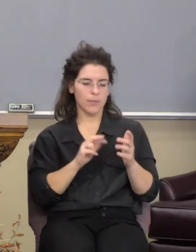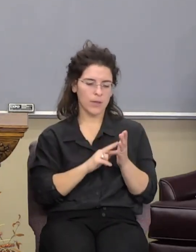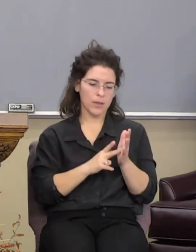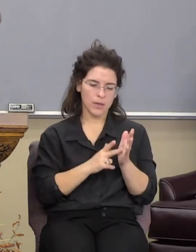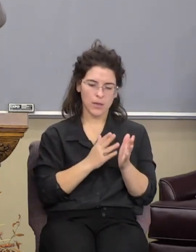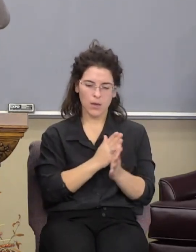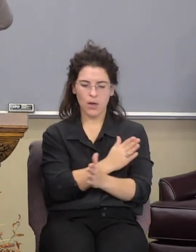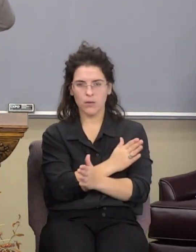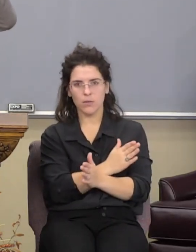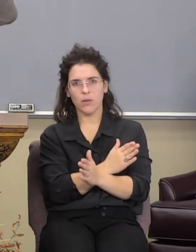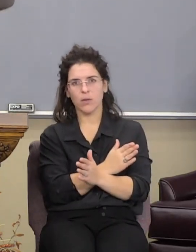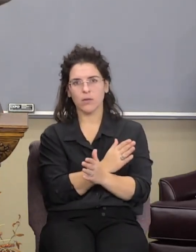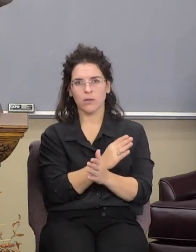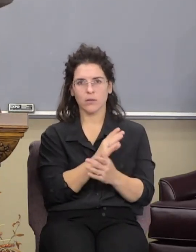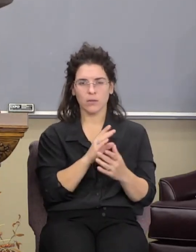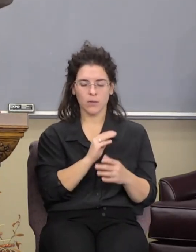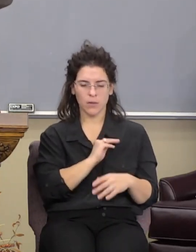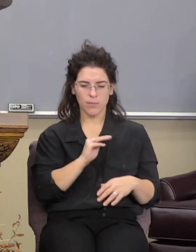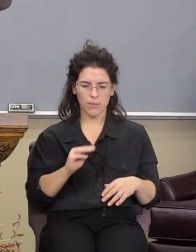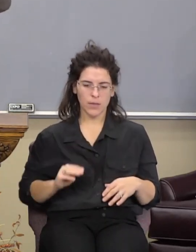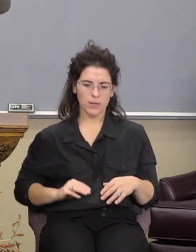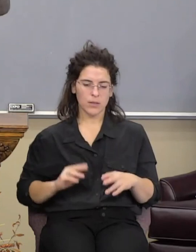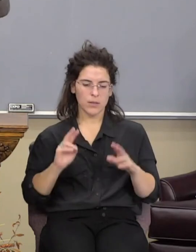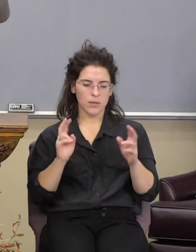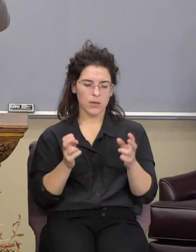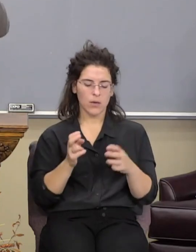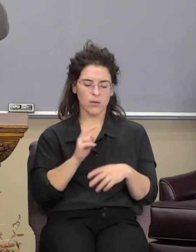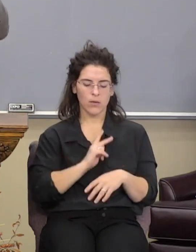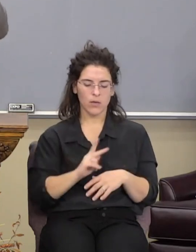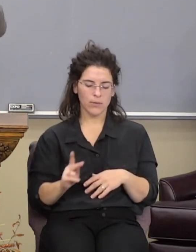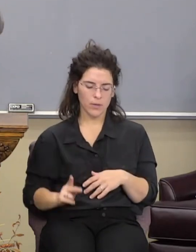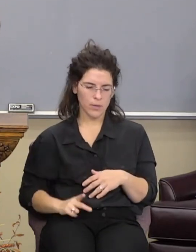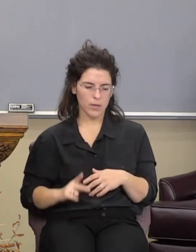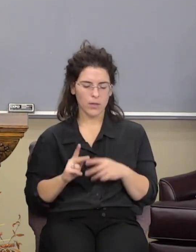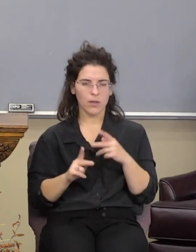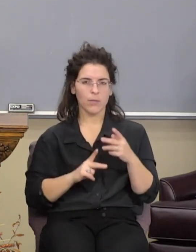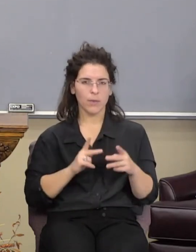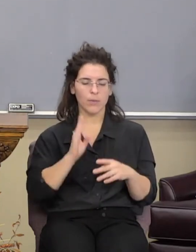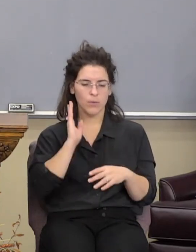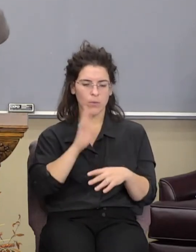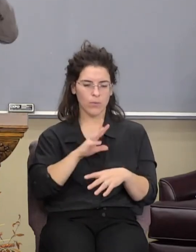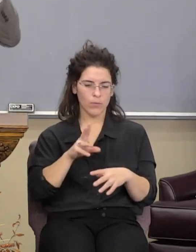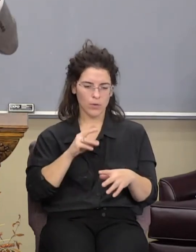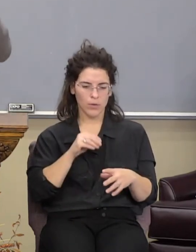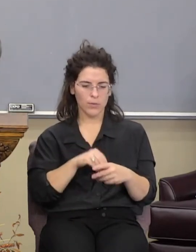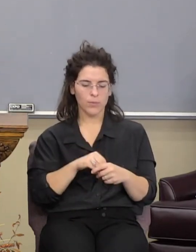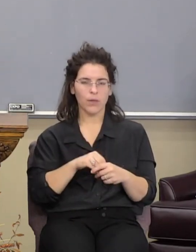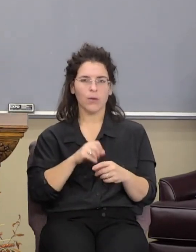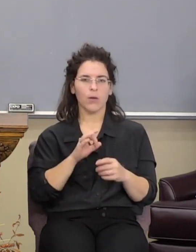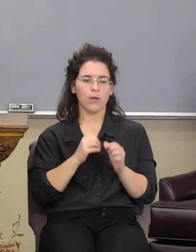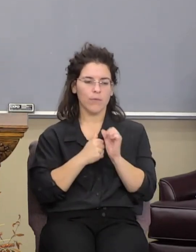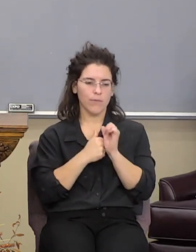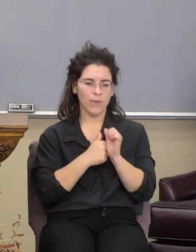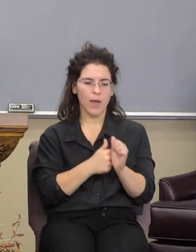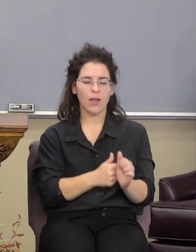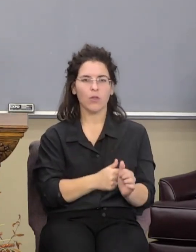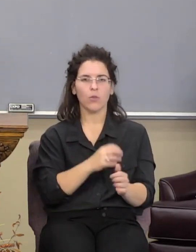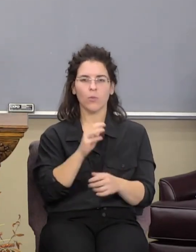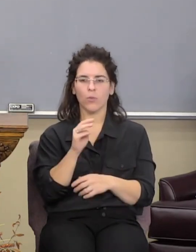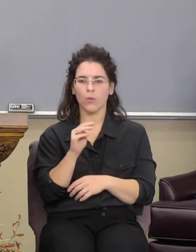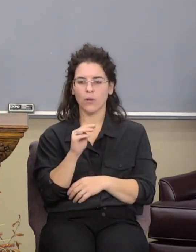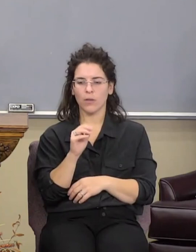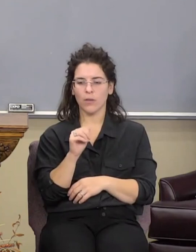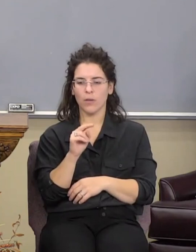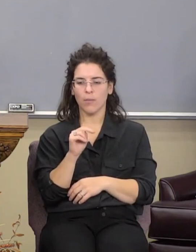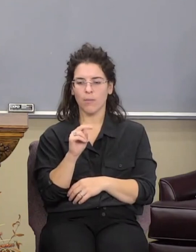context the messianic title of a king. And the people that are going to participate are following the mandates of the